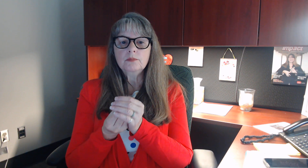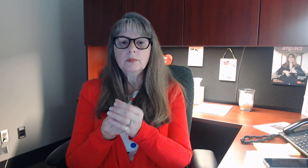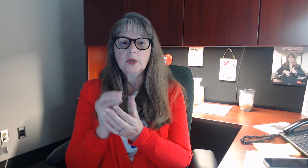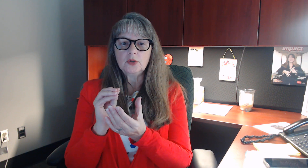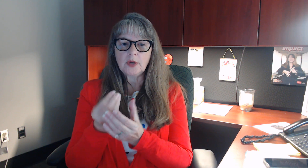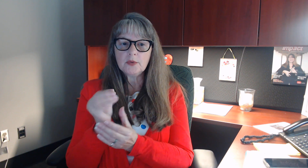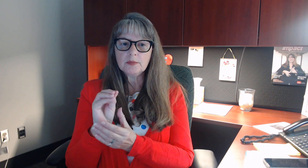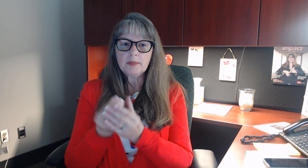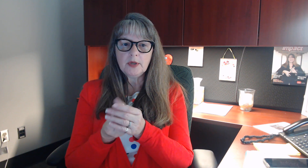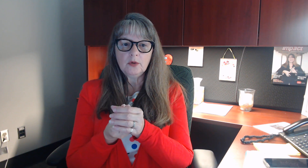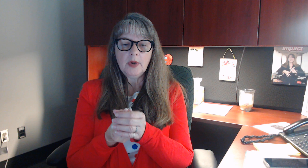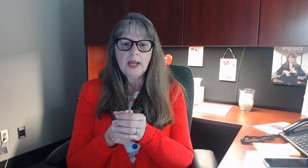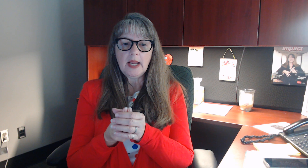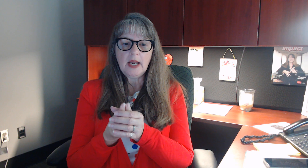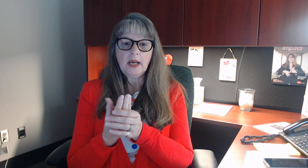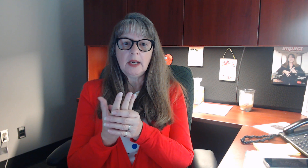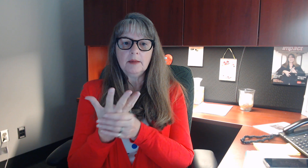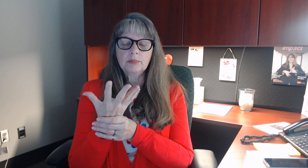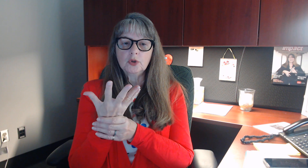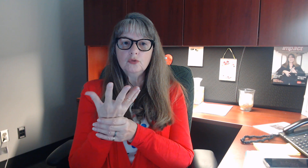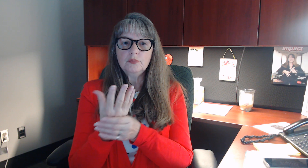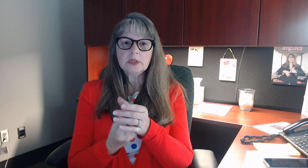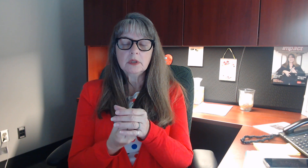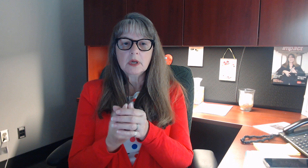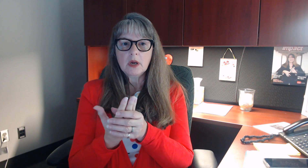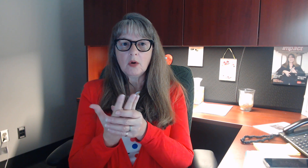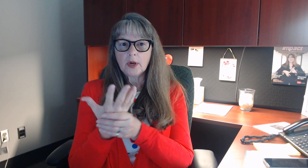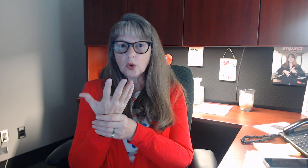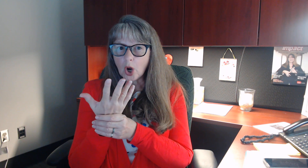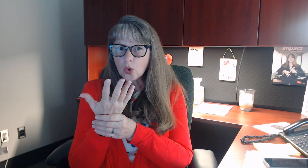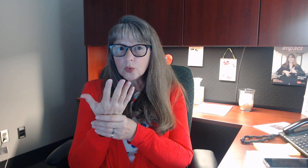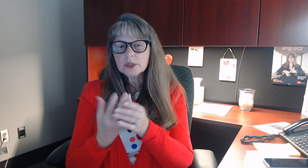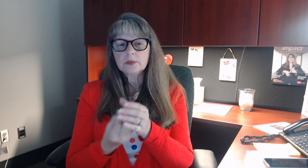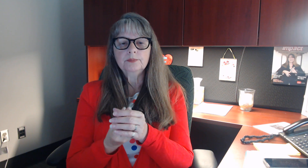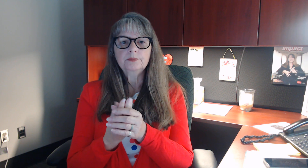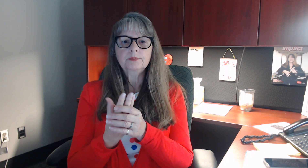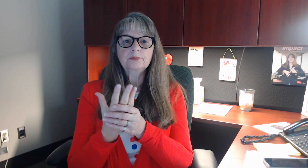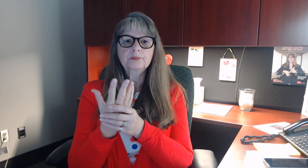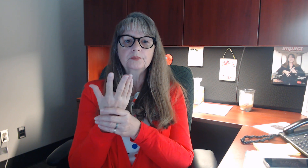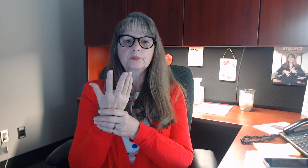Then you start out with your baby O, and it blooms or it grows